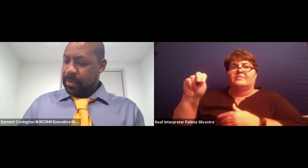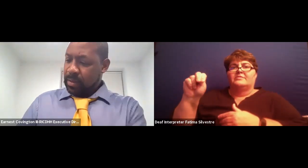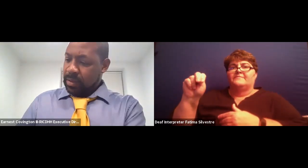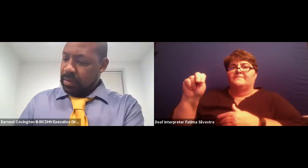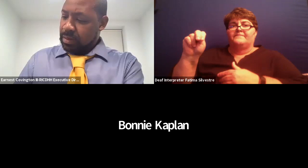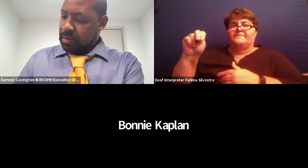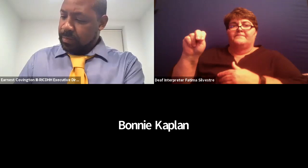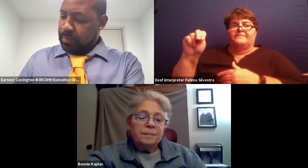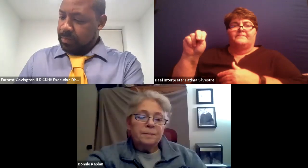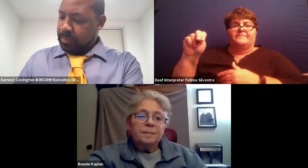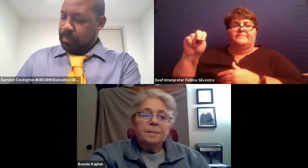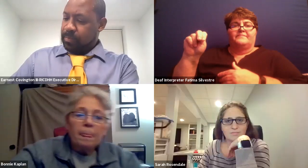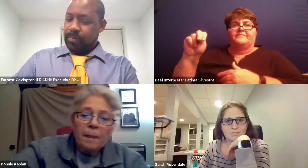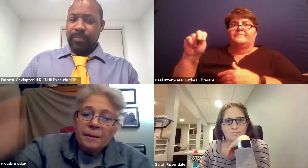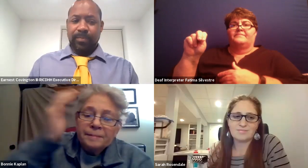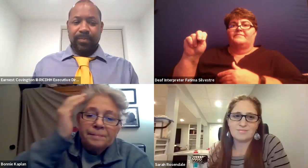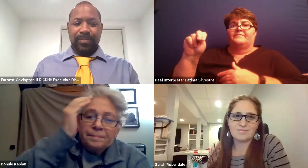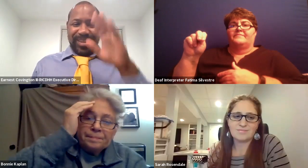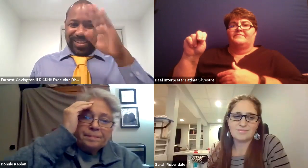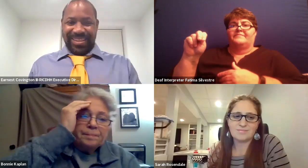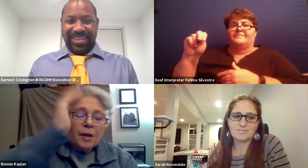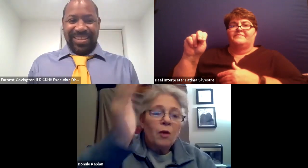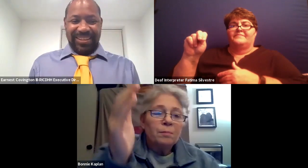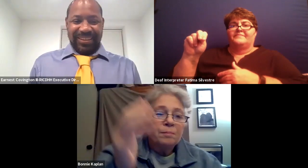And Bonnie Kaplan.